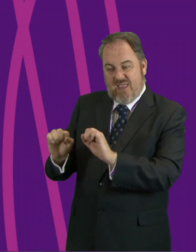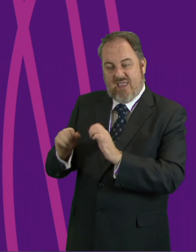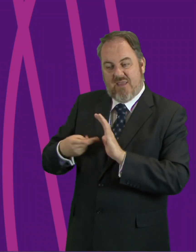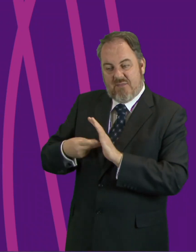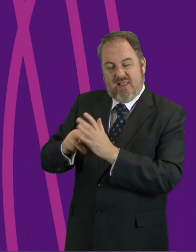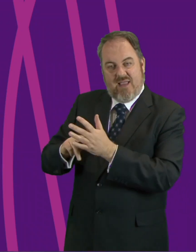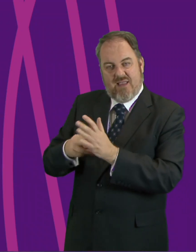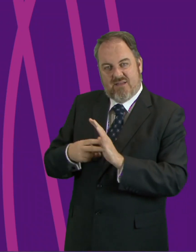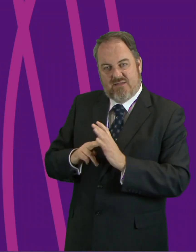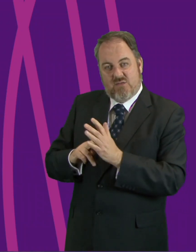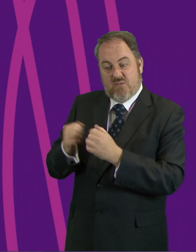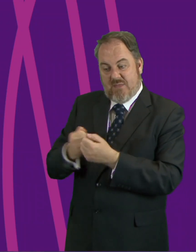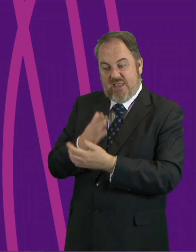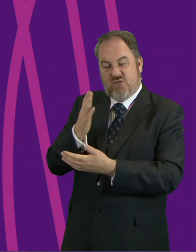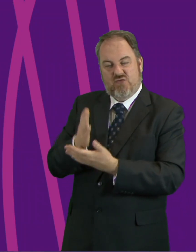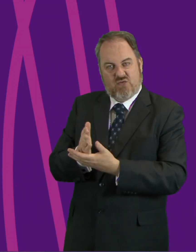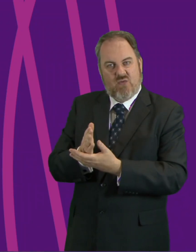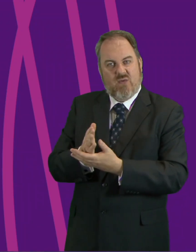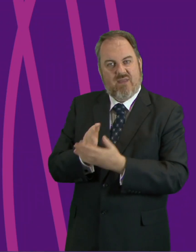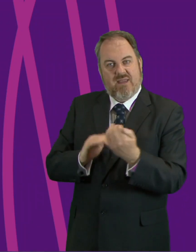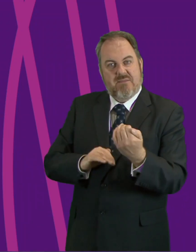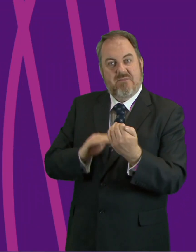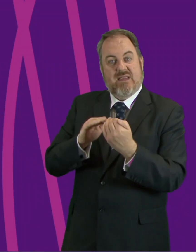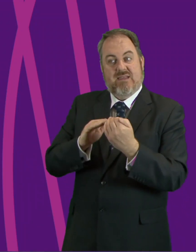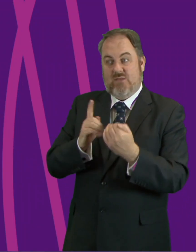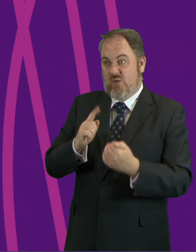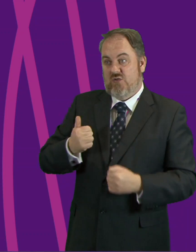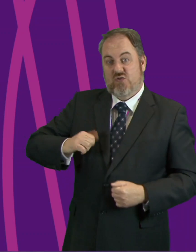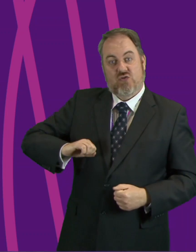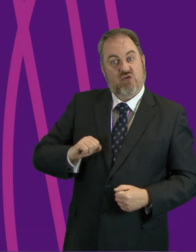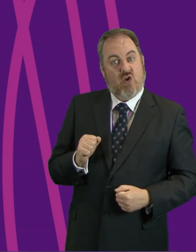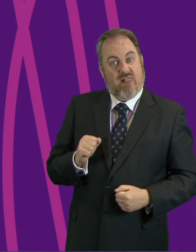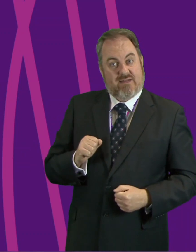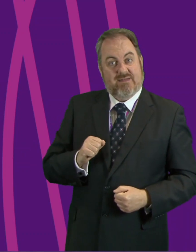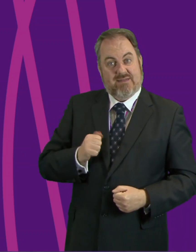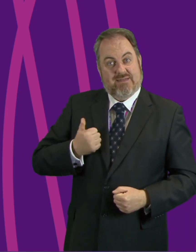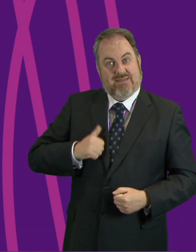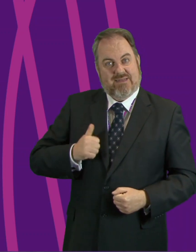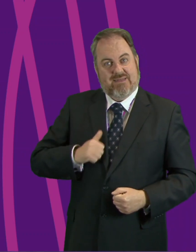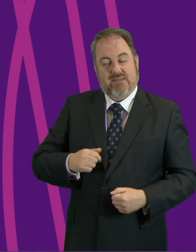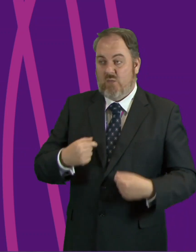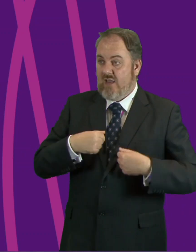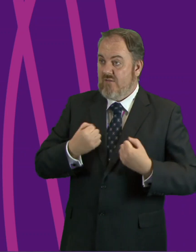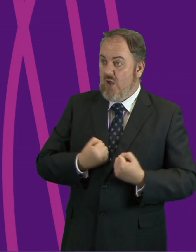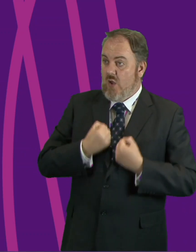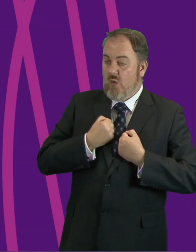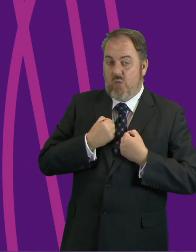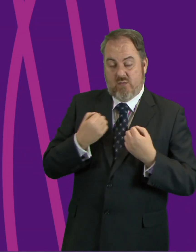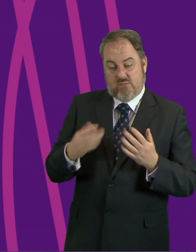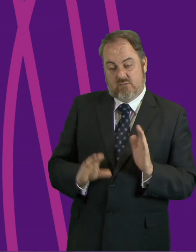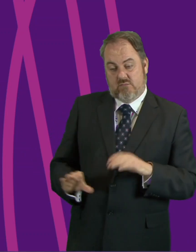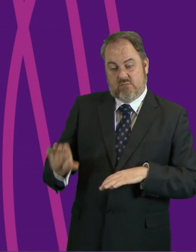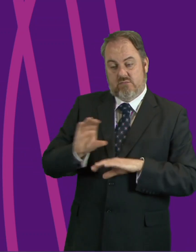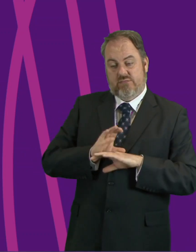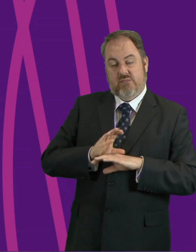they meet Scotland's particular needs, or looking, as we have done, at how we use our own powers and resources to put additional schemes in place. And